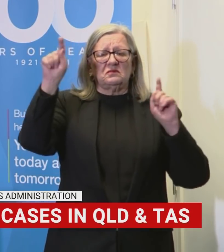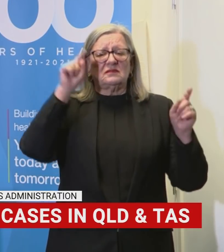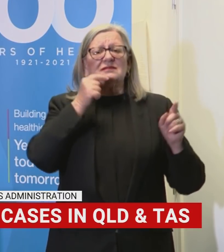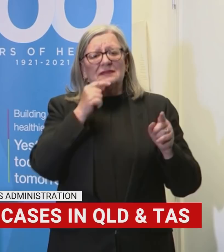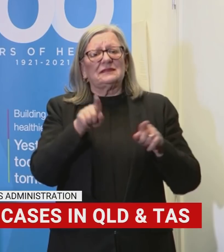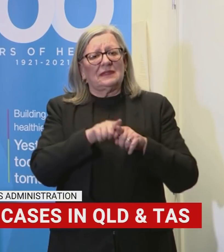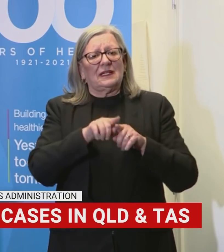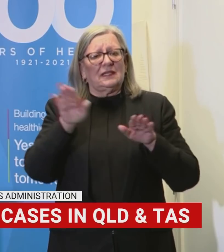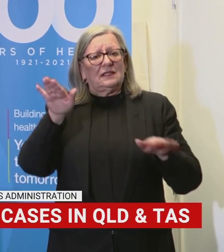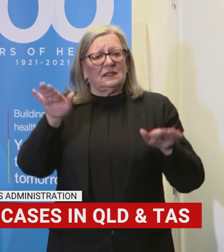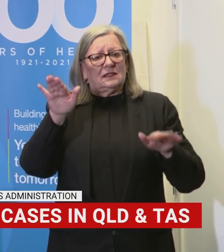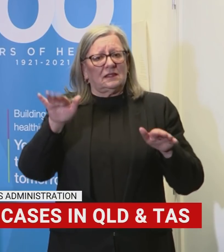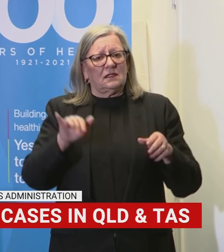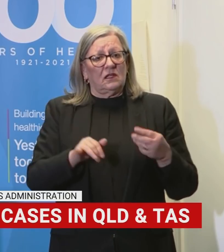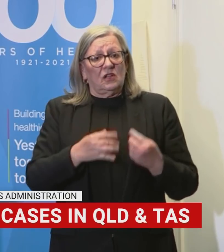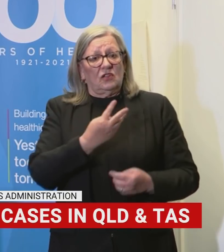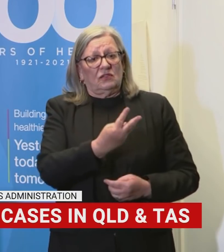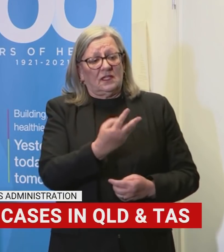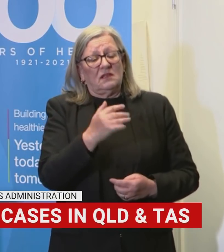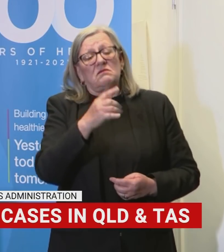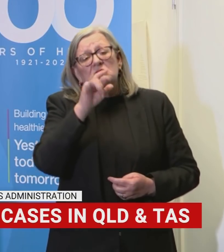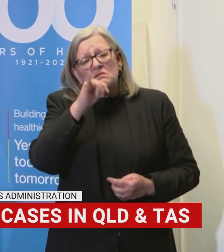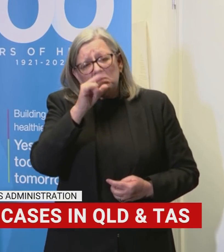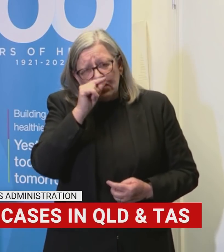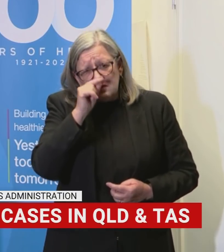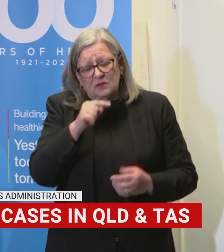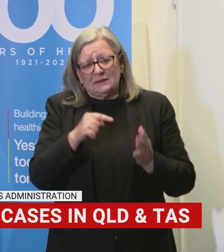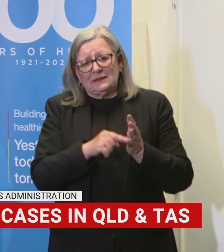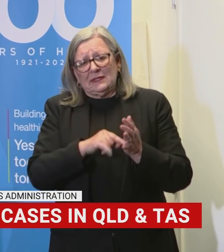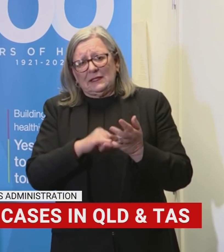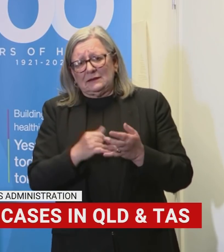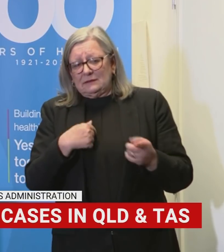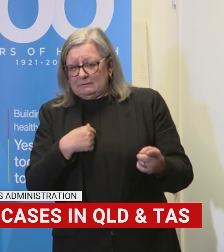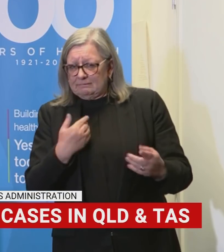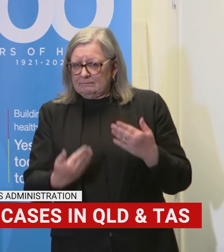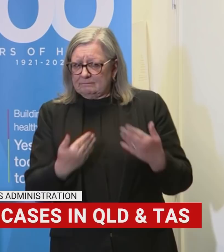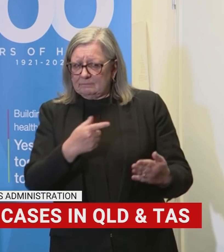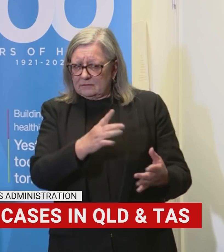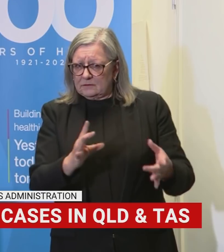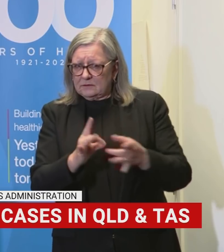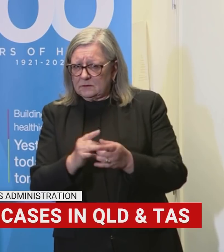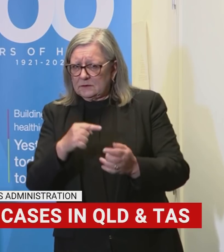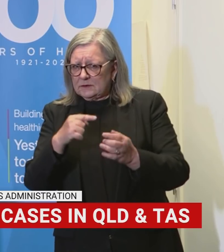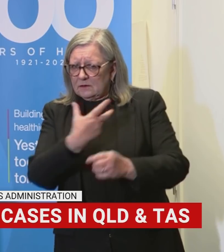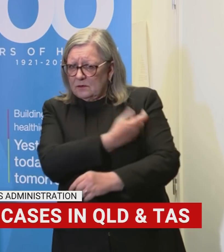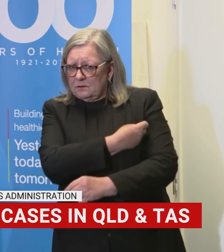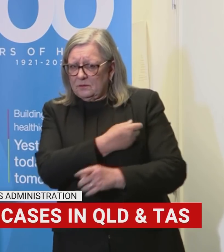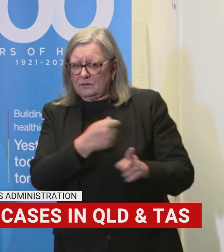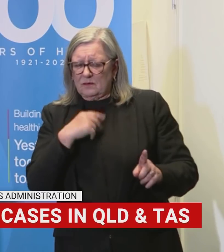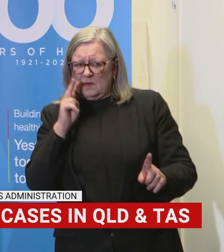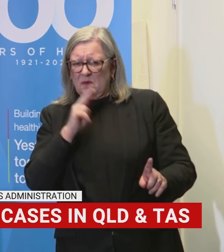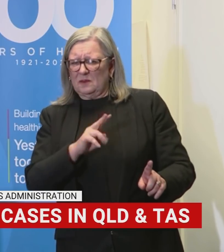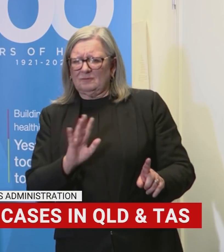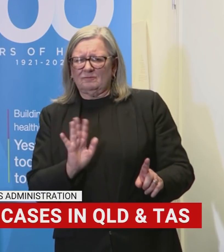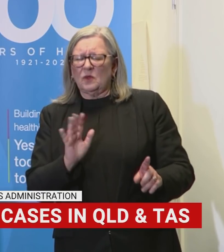don't think they're caused, but again, we're waiting on some more tests, but at the moment they're appearing to be negative, but they're still